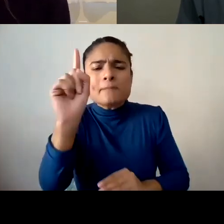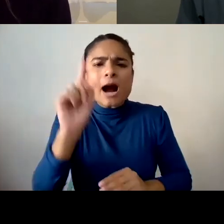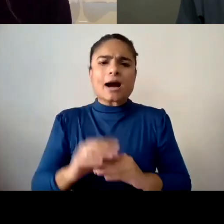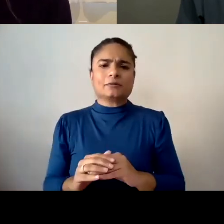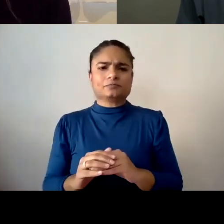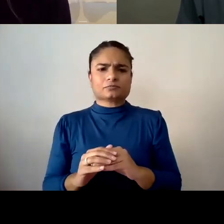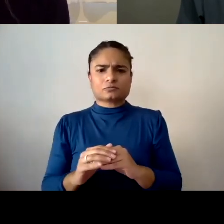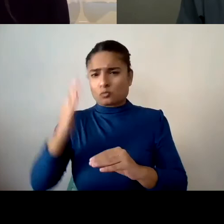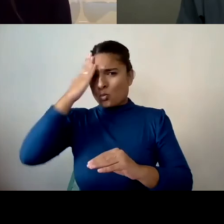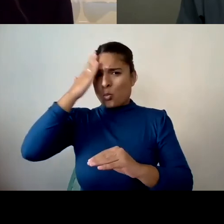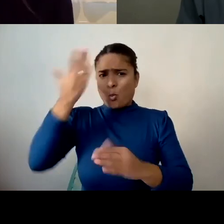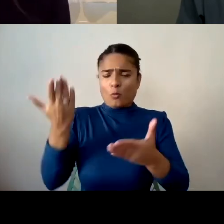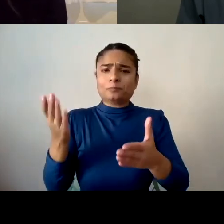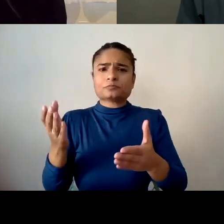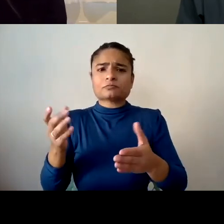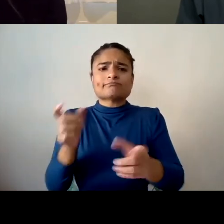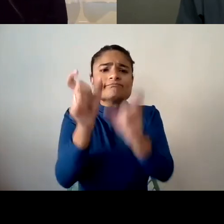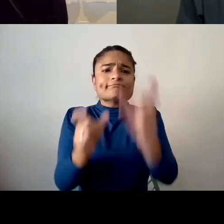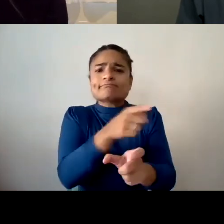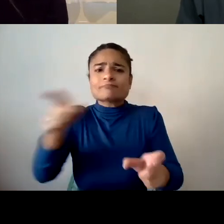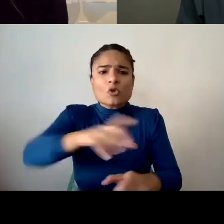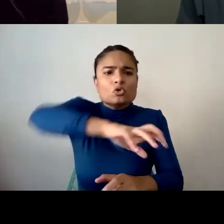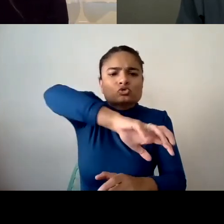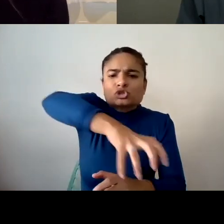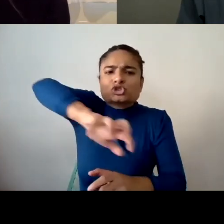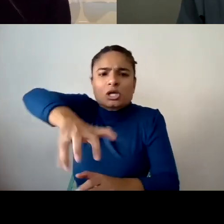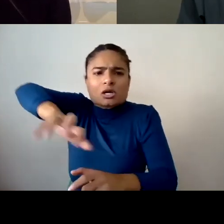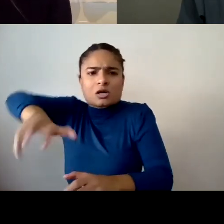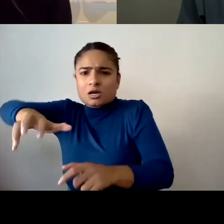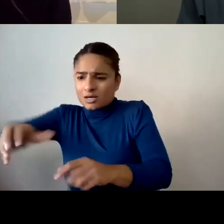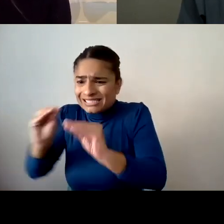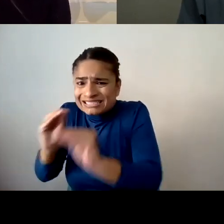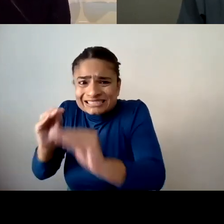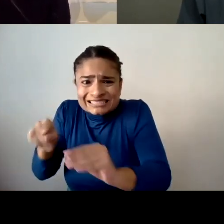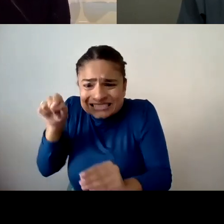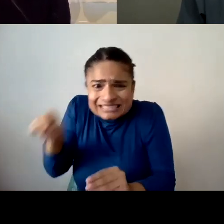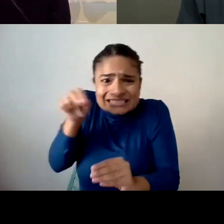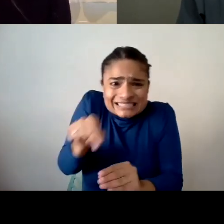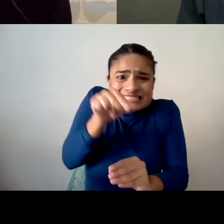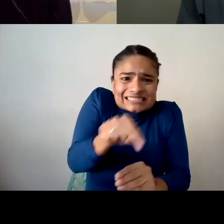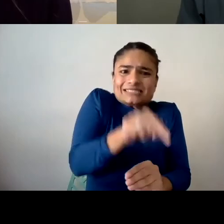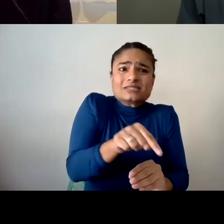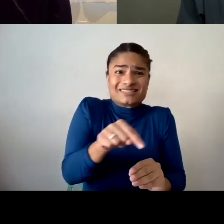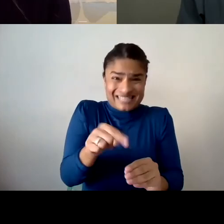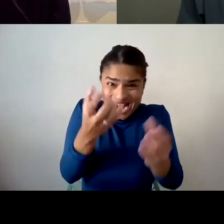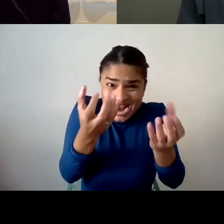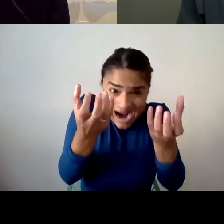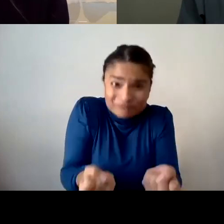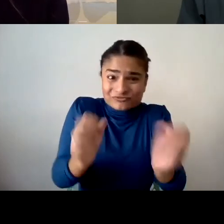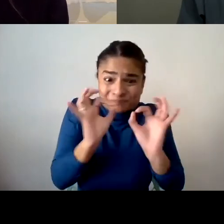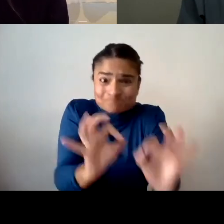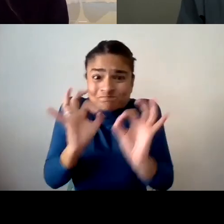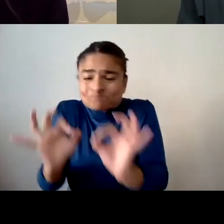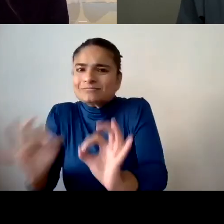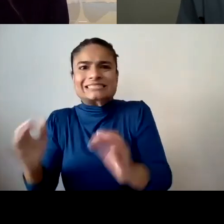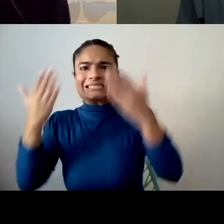providing that to all regions and providing that to your region, I don't know if that's something that WASLI or ISAAB has